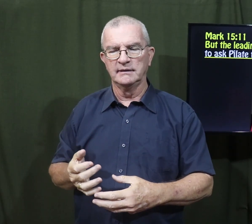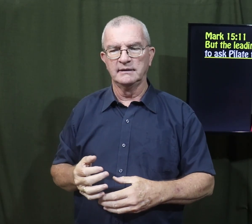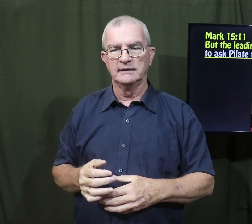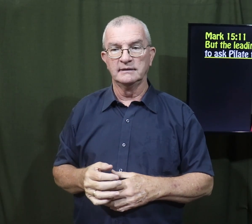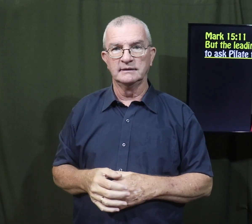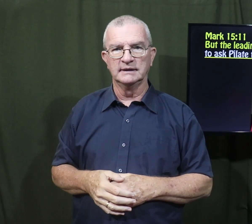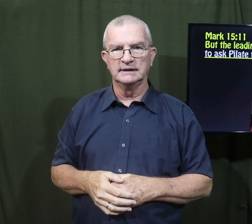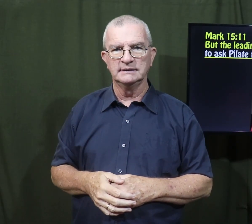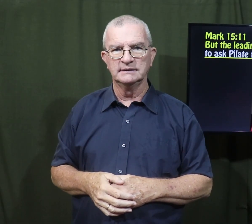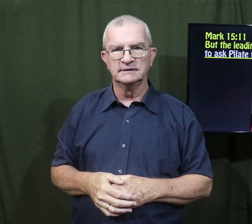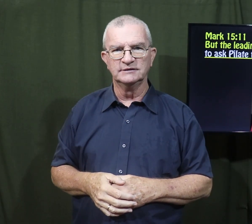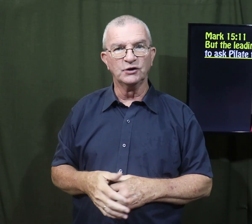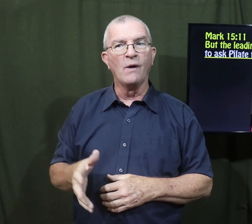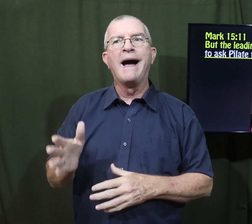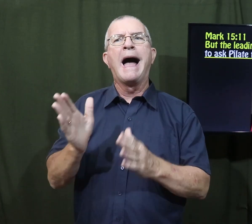And the people just listened to them.